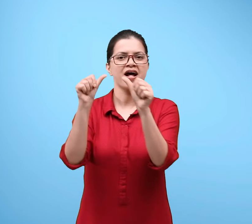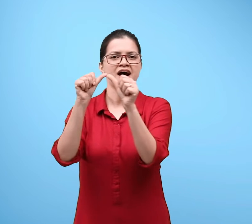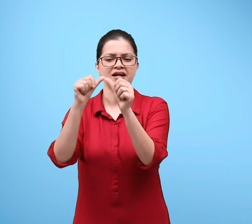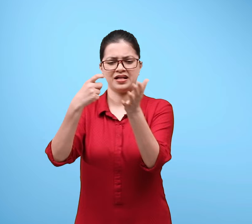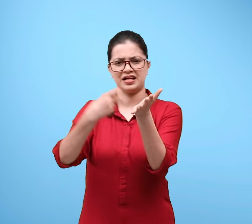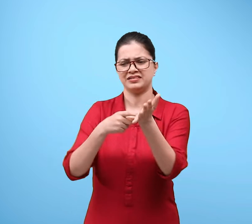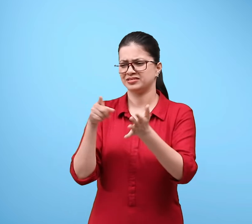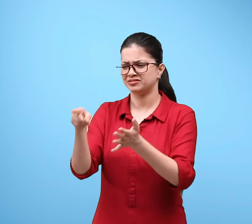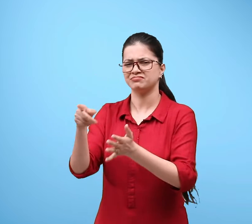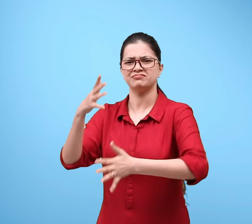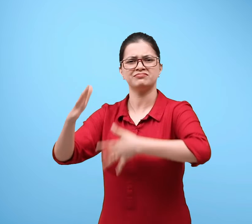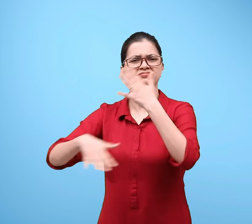mustard oil or coconut oil,